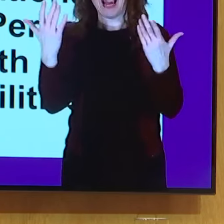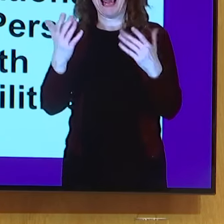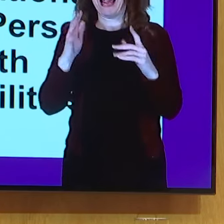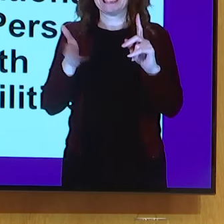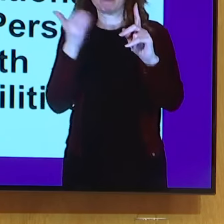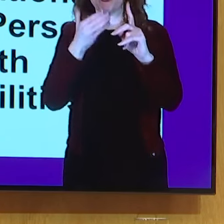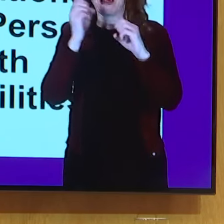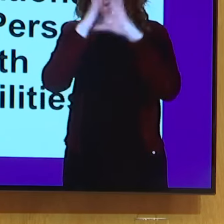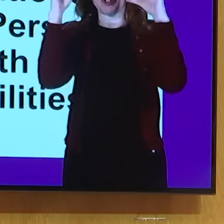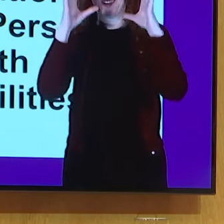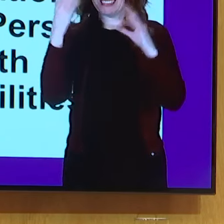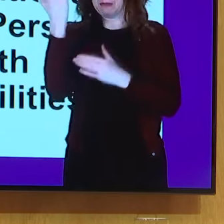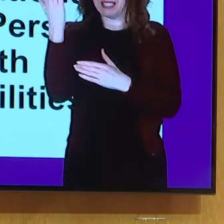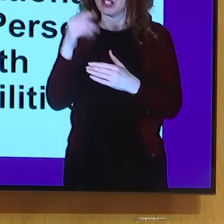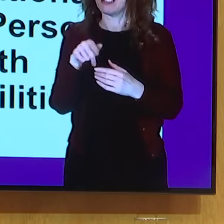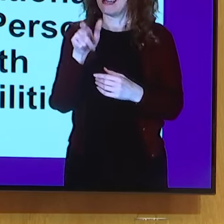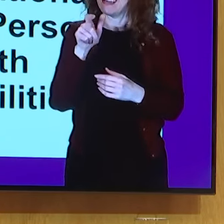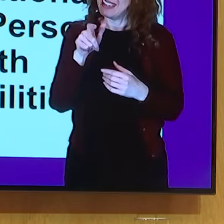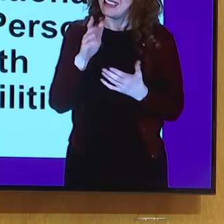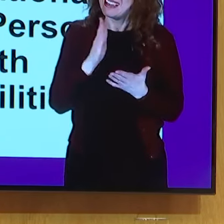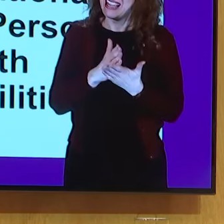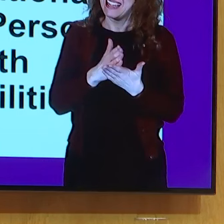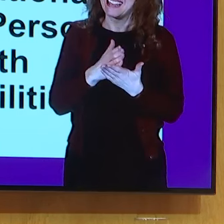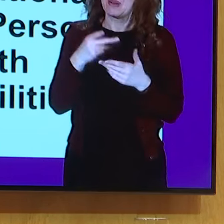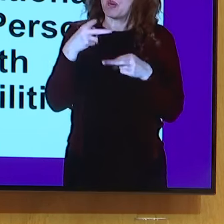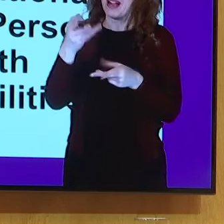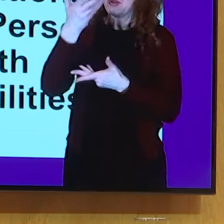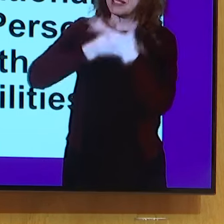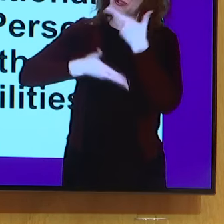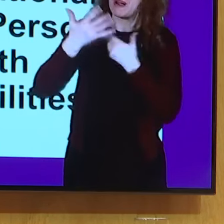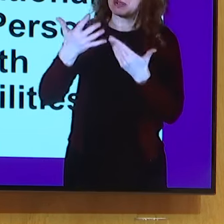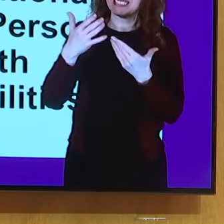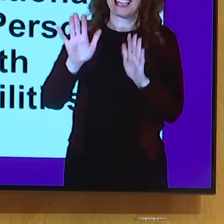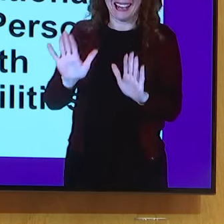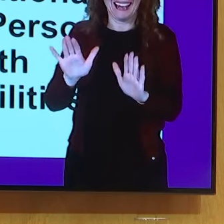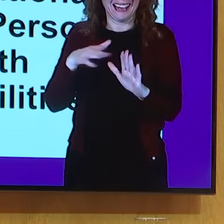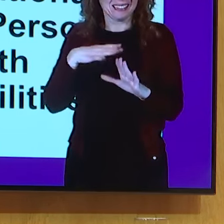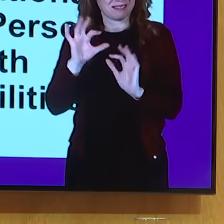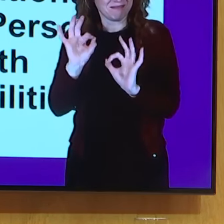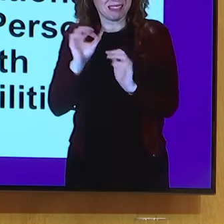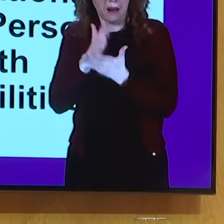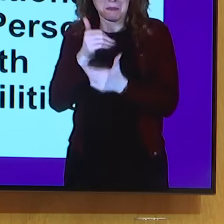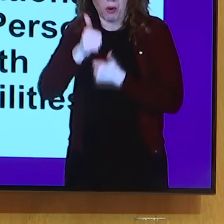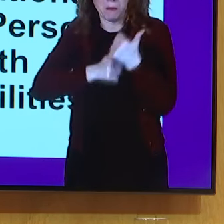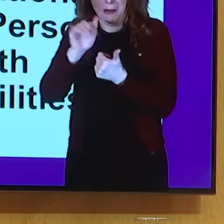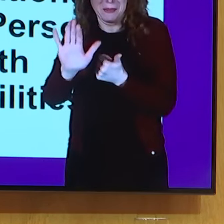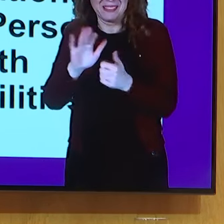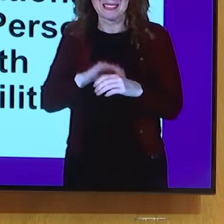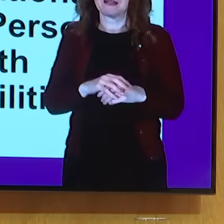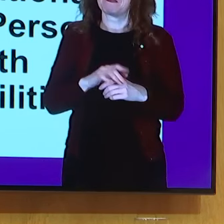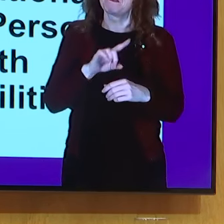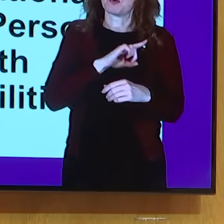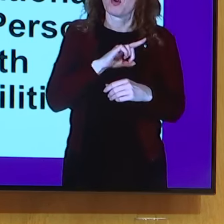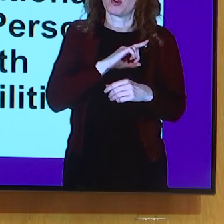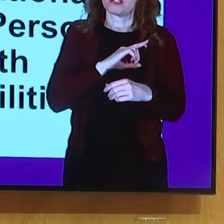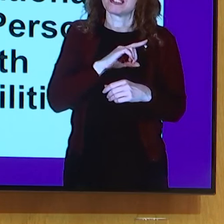that word inspirational, learned in the way that you described it today, and I hope that you'll take it in the way that I meant. Because